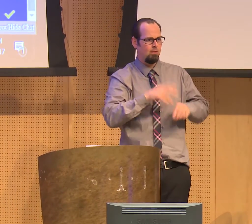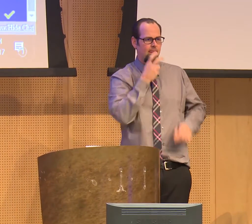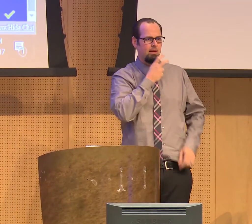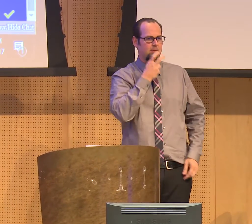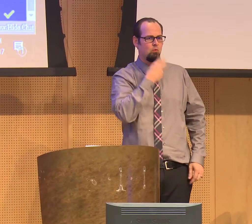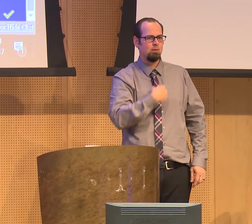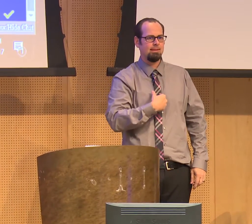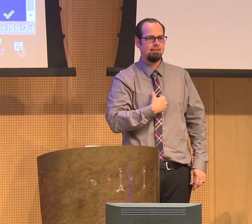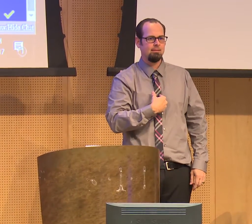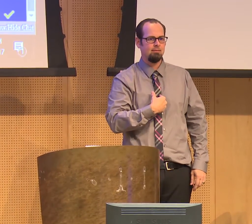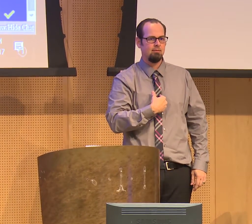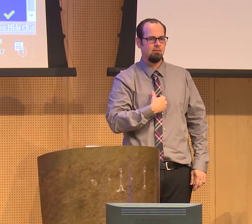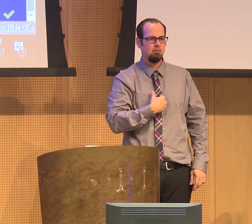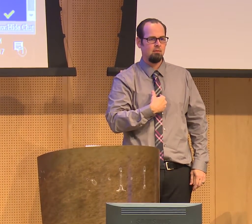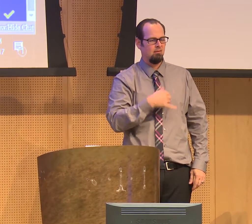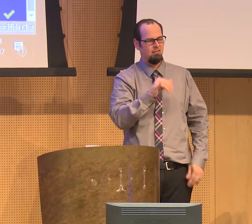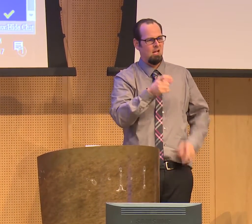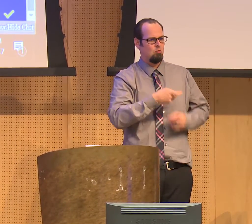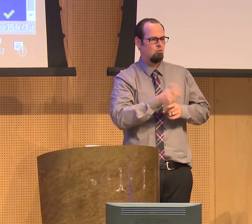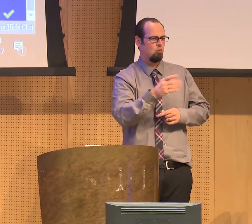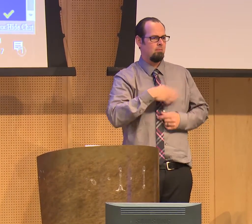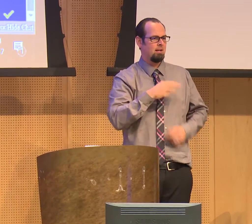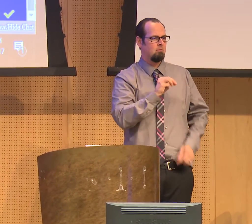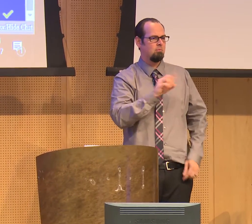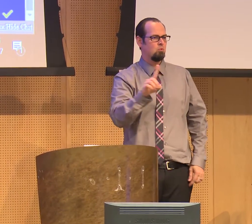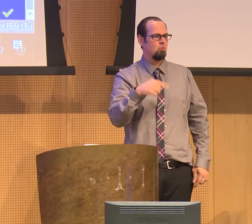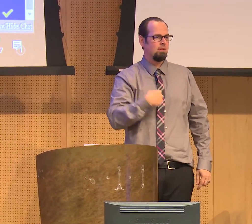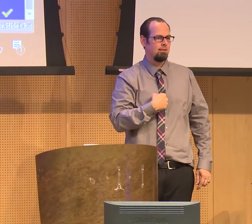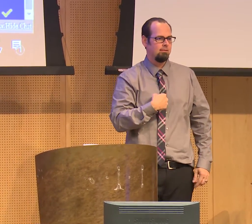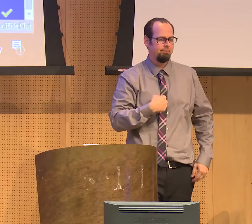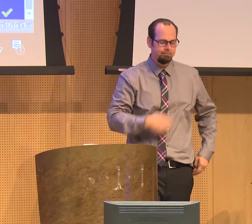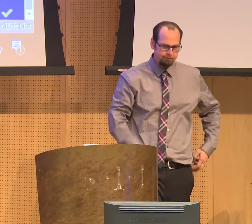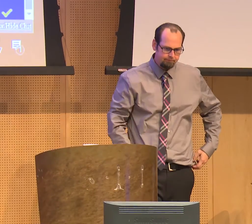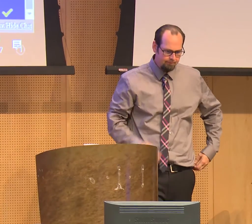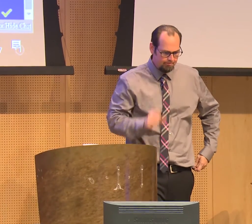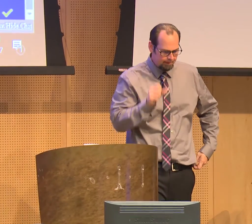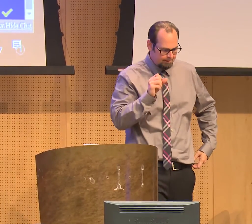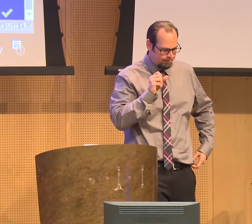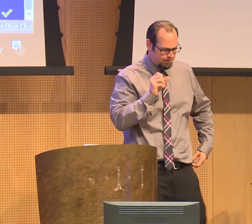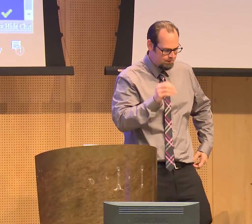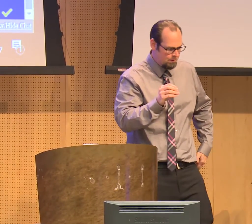and try to lip read me. And if I were in a mood,